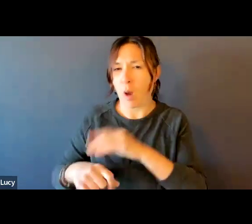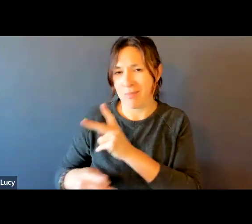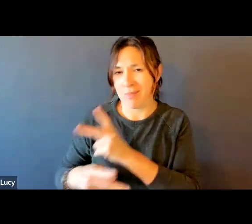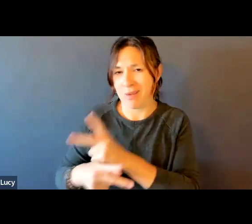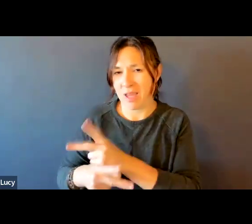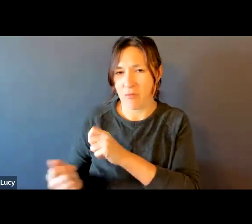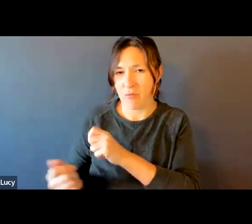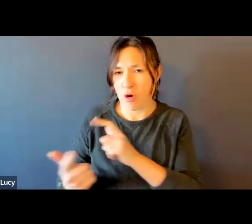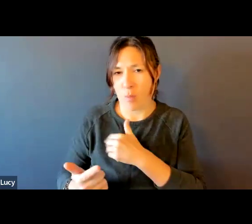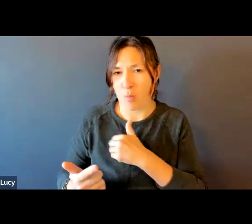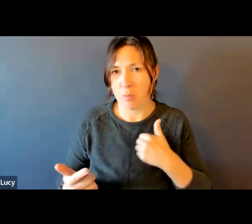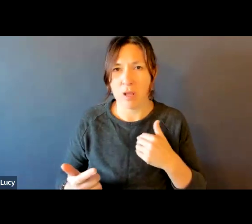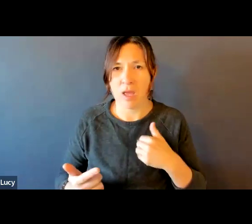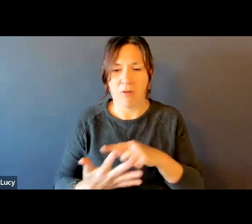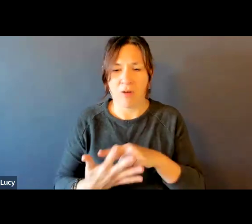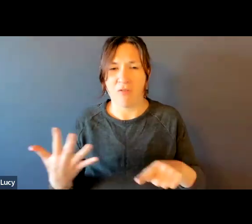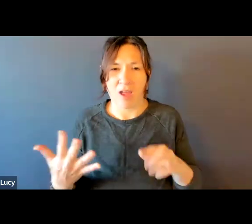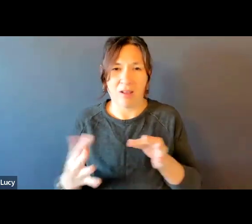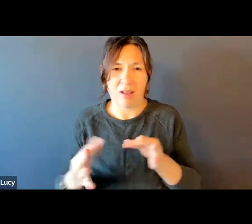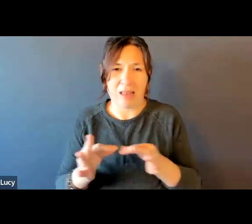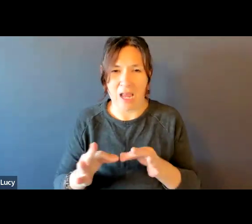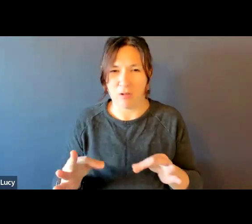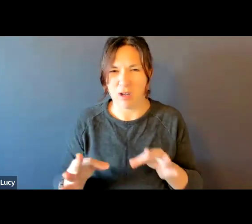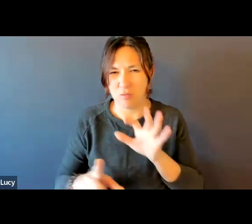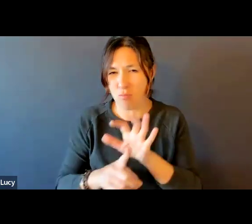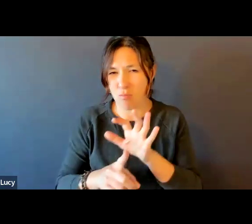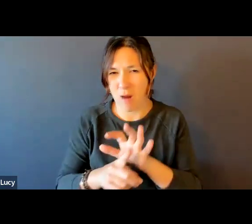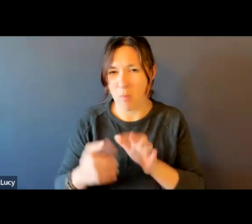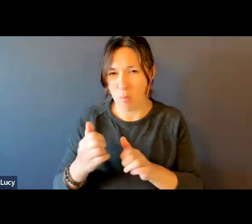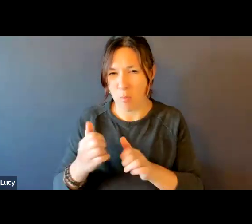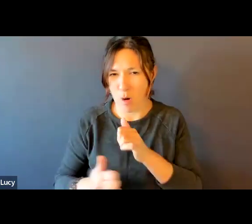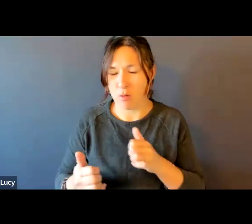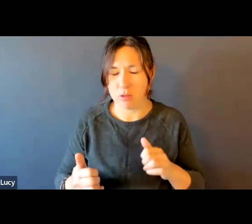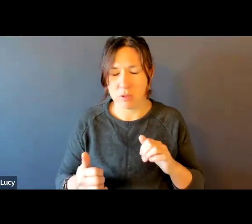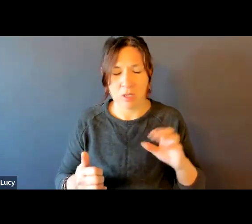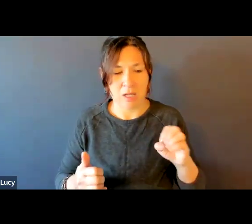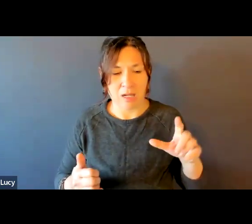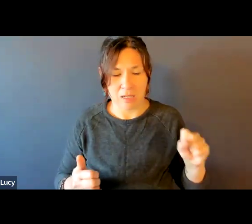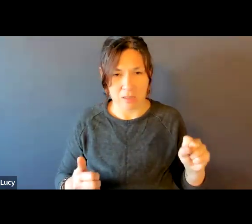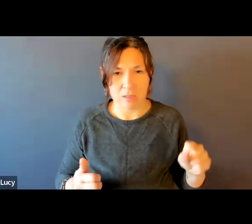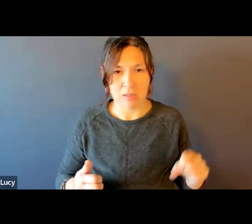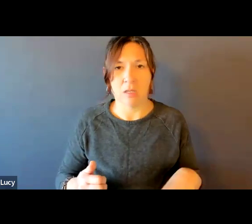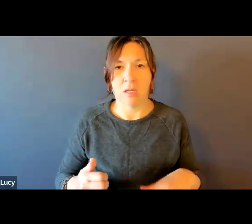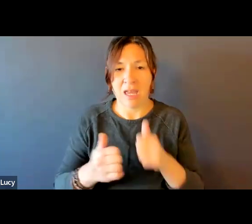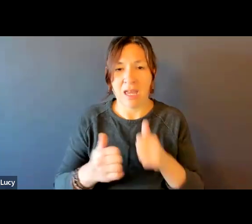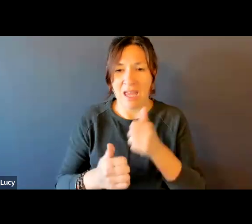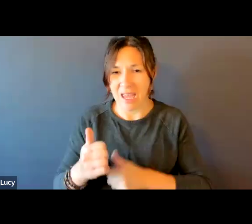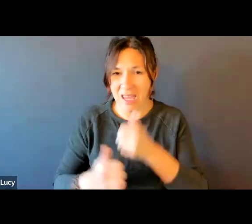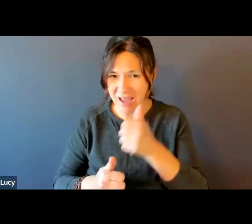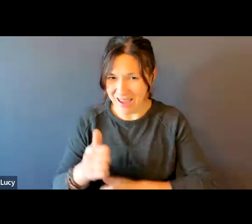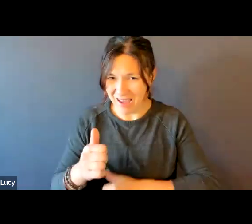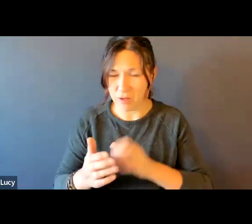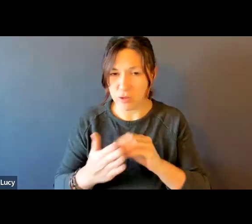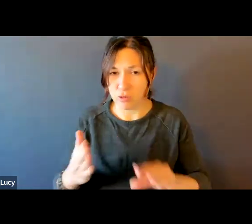5 different languages commonly spoken at the Ellis community, and every student at the Ellis is valued and